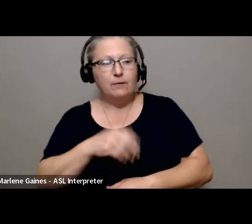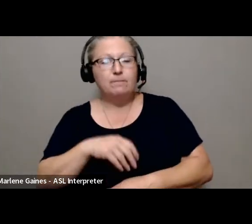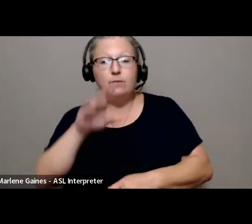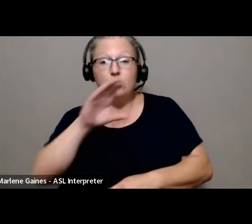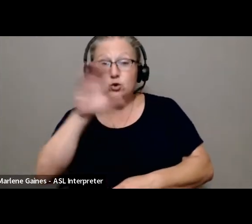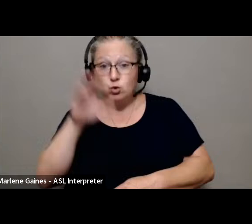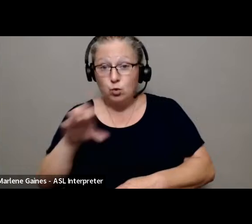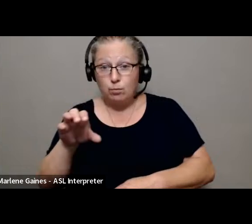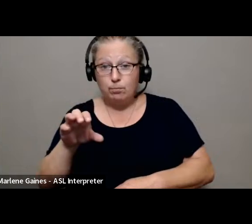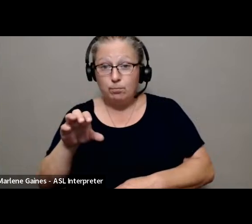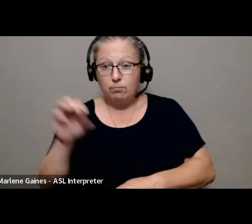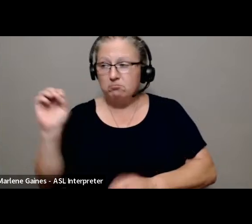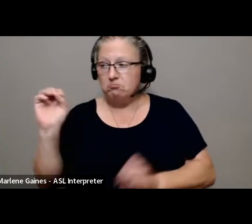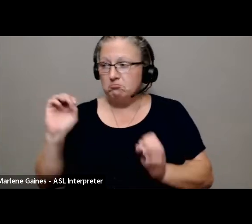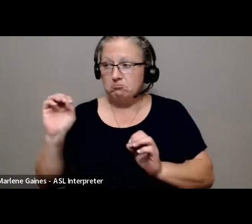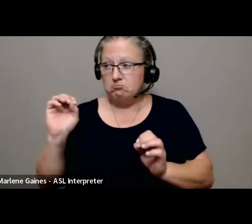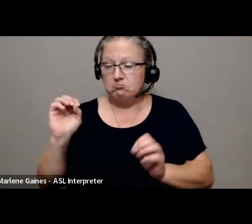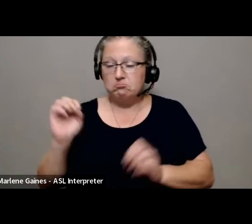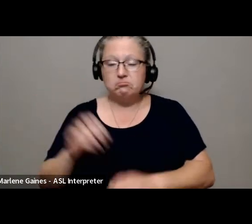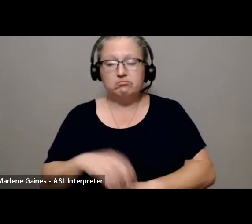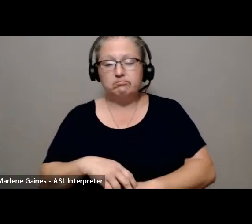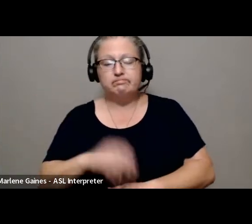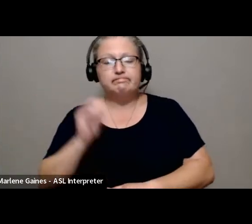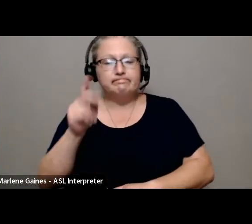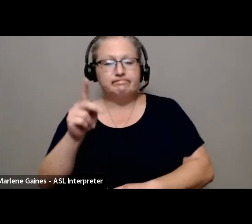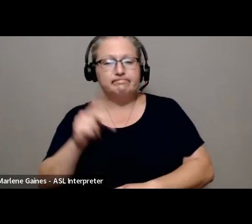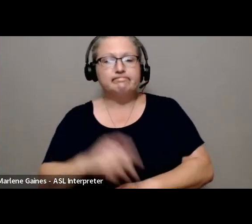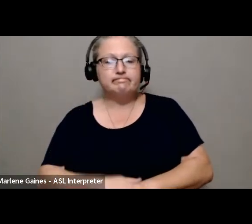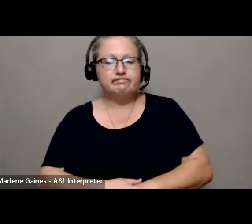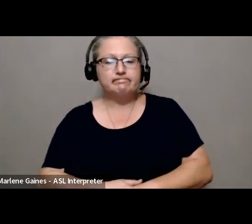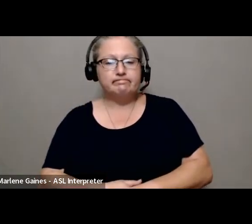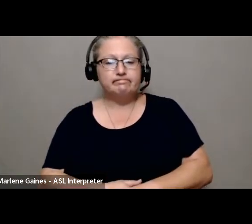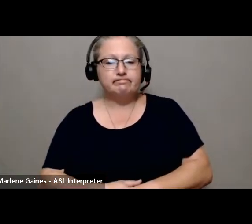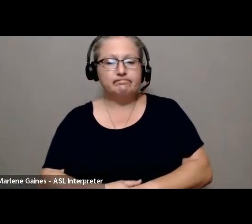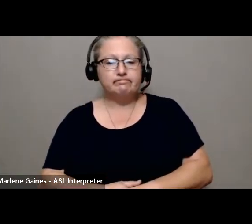Zoom? None? Okay. No.